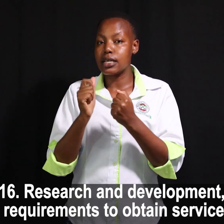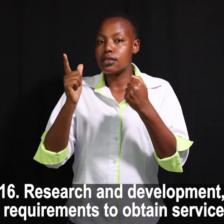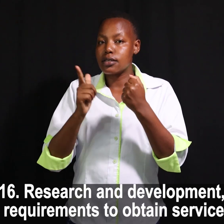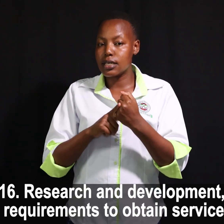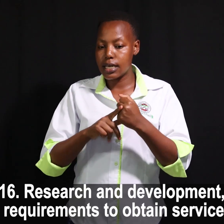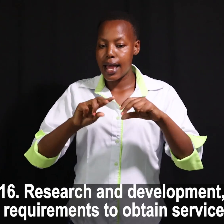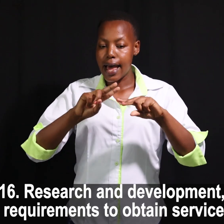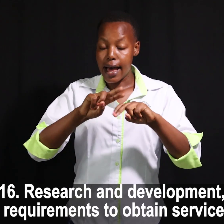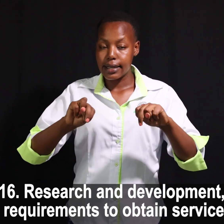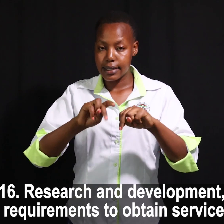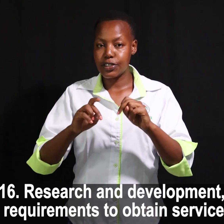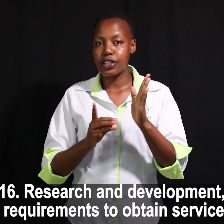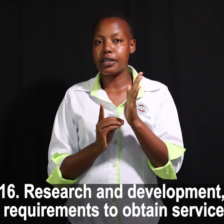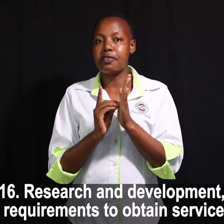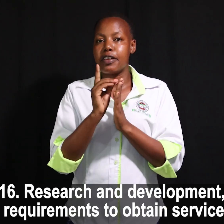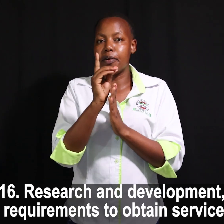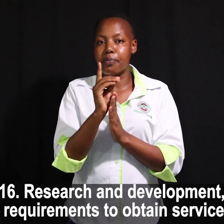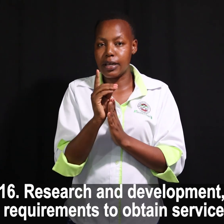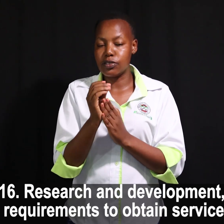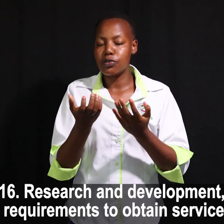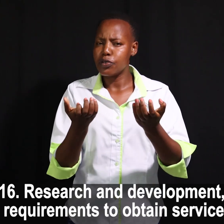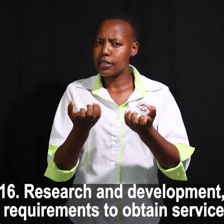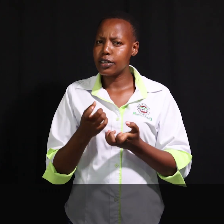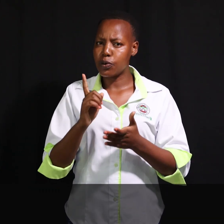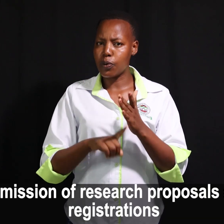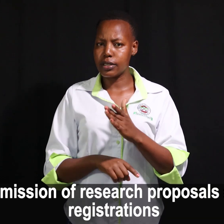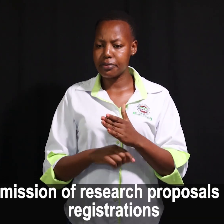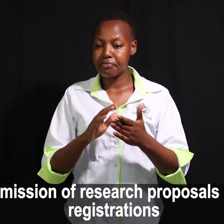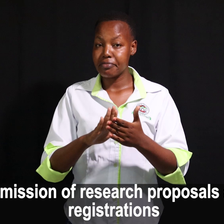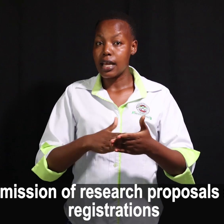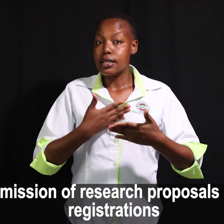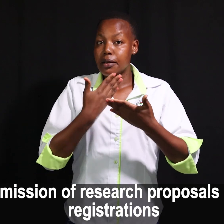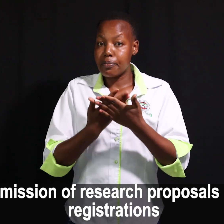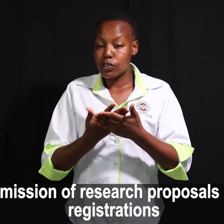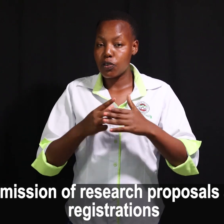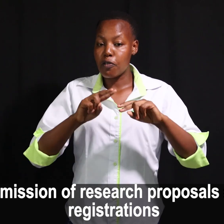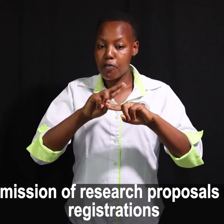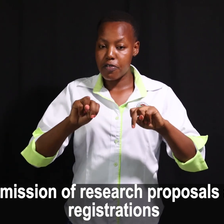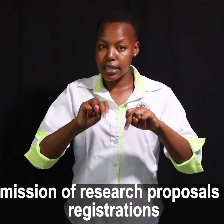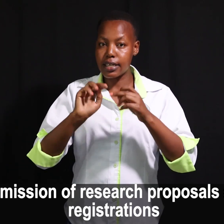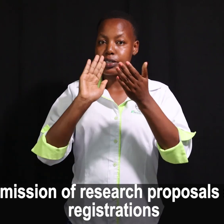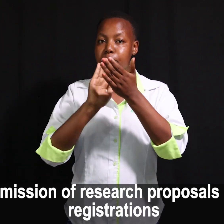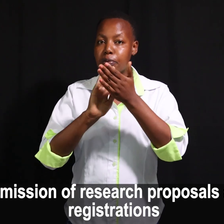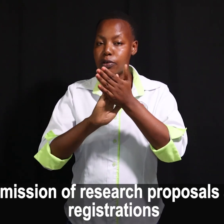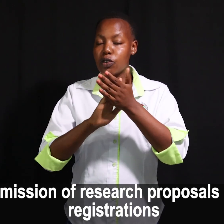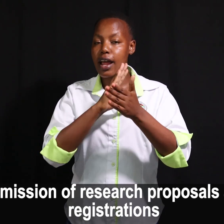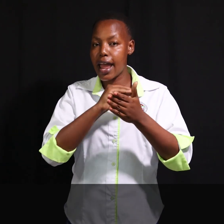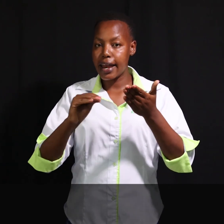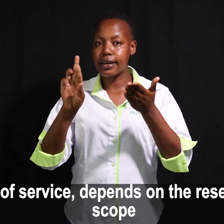and development. Requirements to obtain service. Submission of research proposals and registrations. Cost